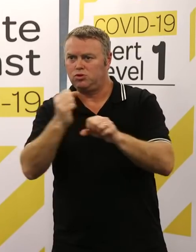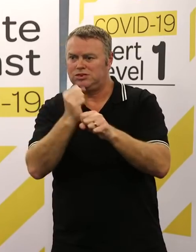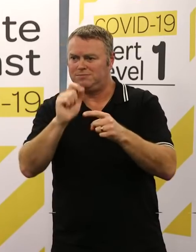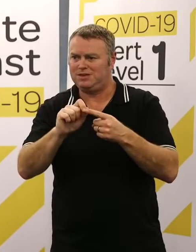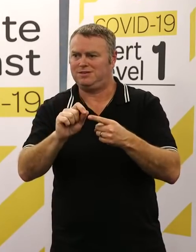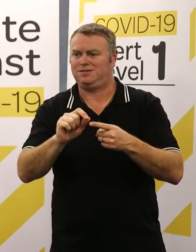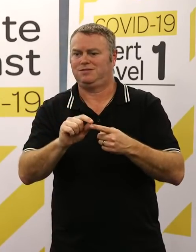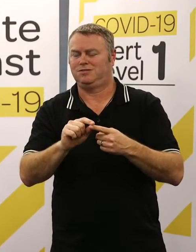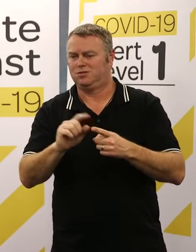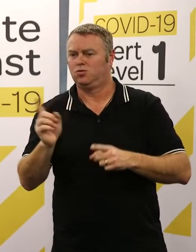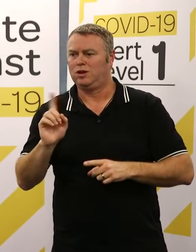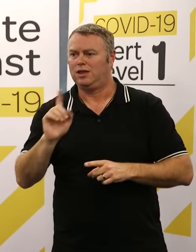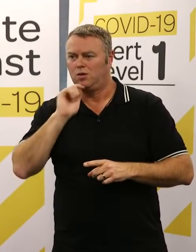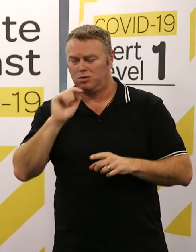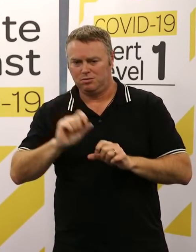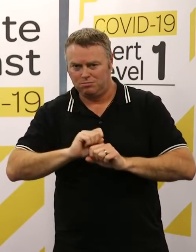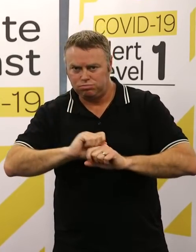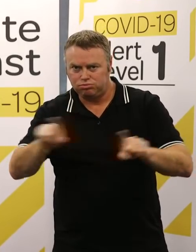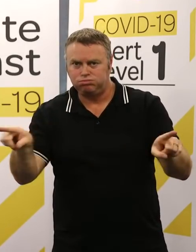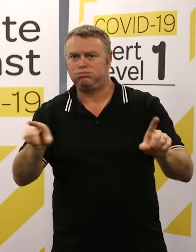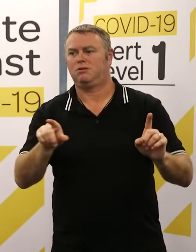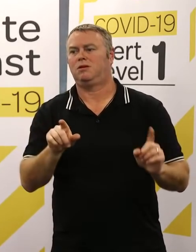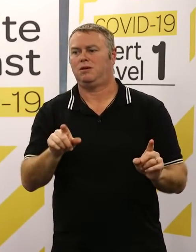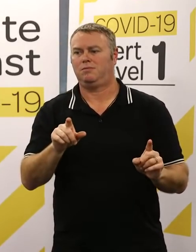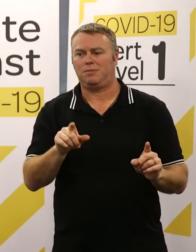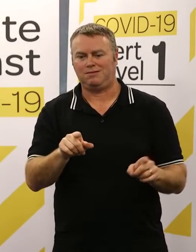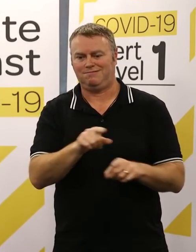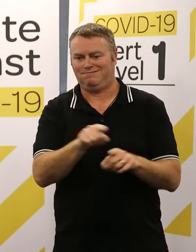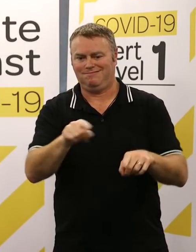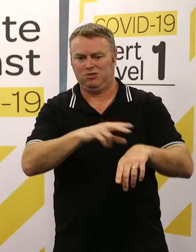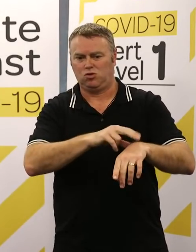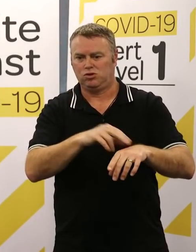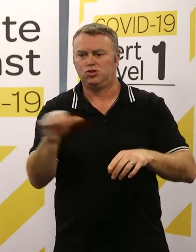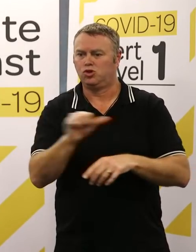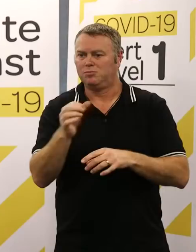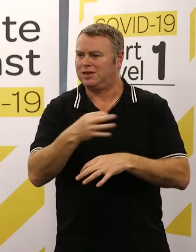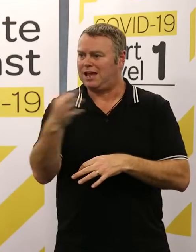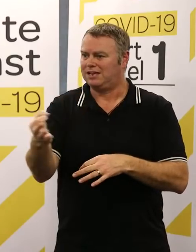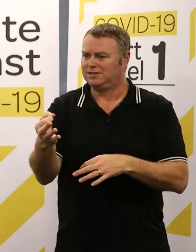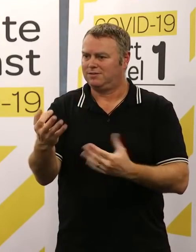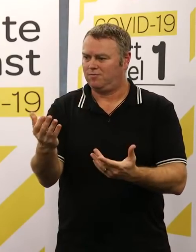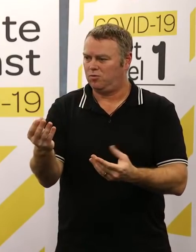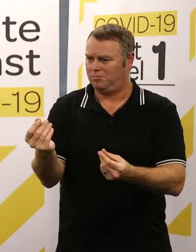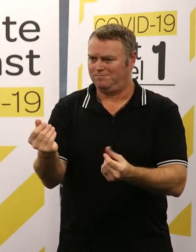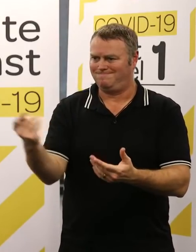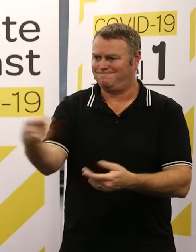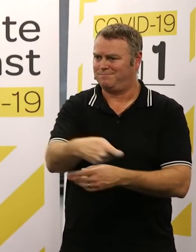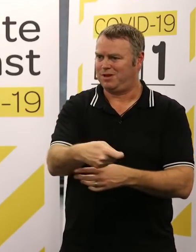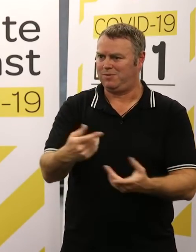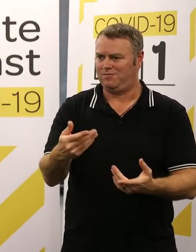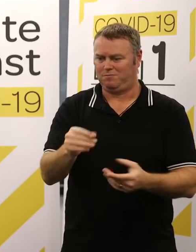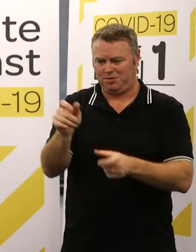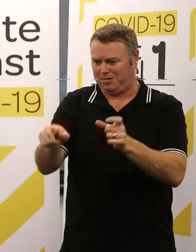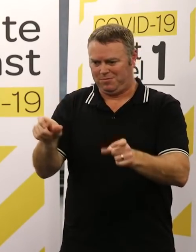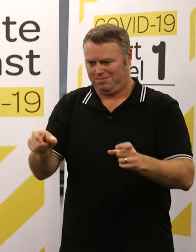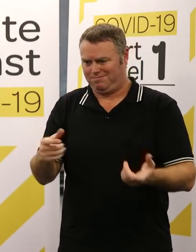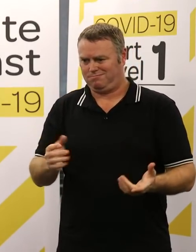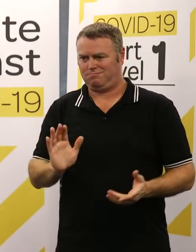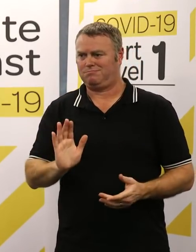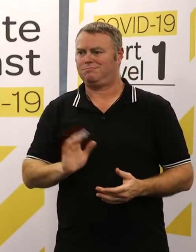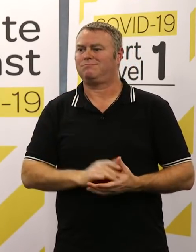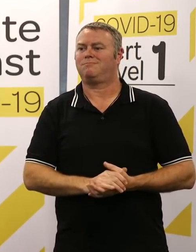co-payment for a swab for COVID-19 or for the consultation around that. There's been also an editorial in the New Zealand Medical